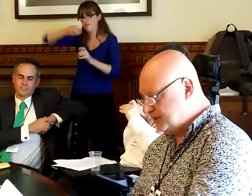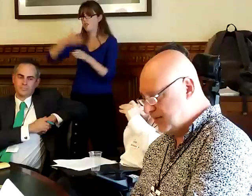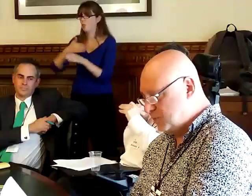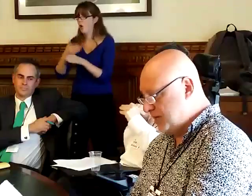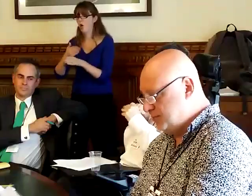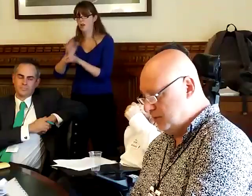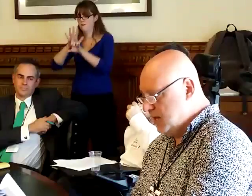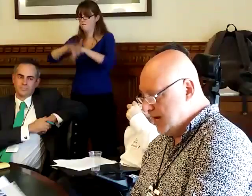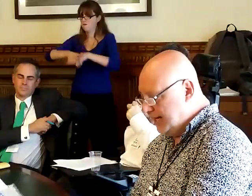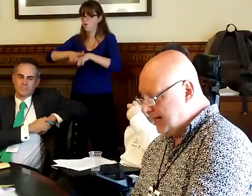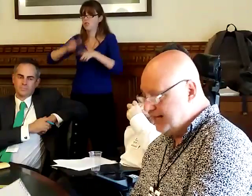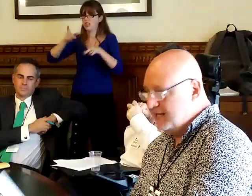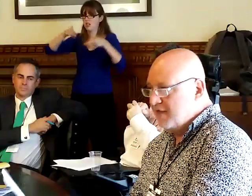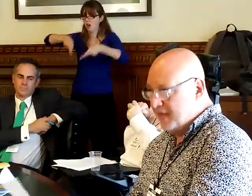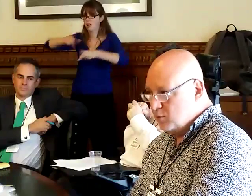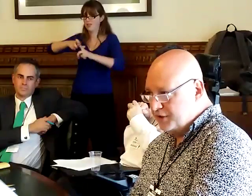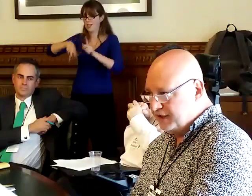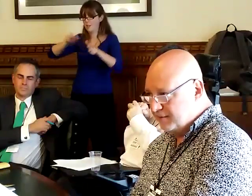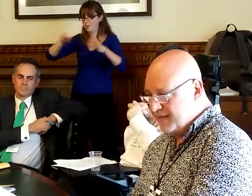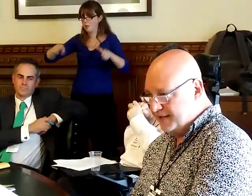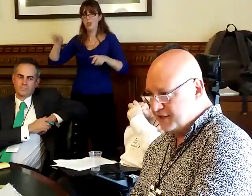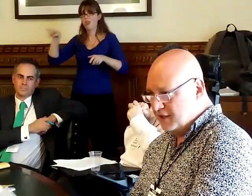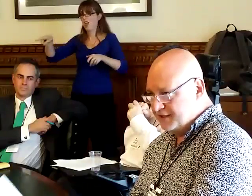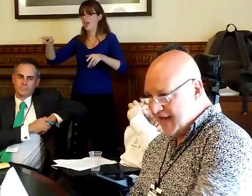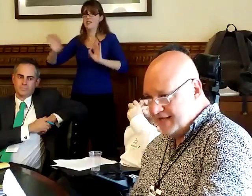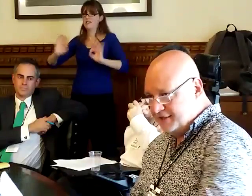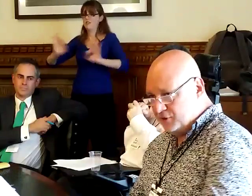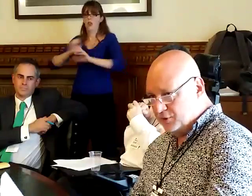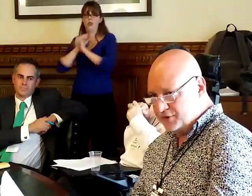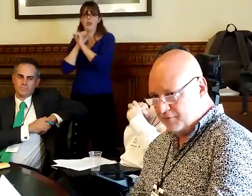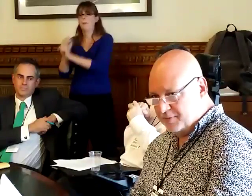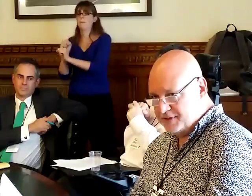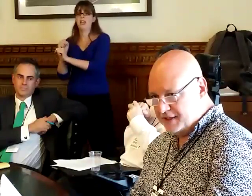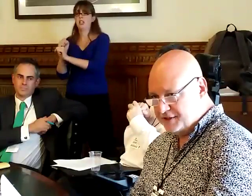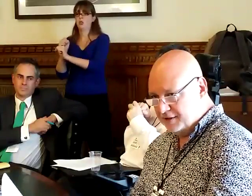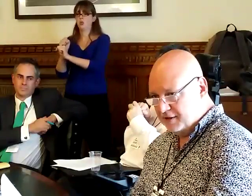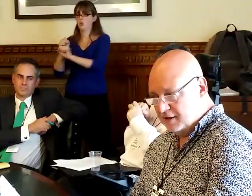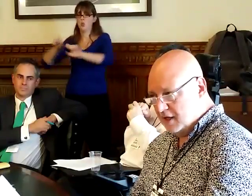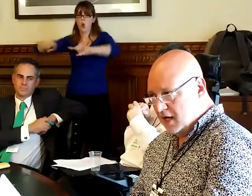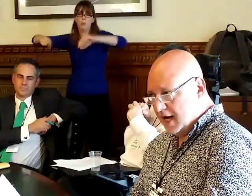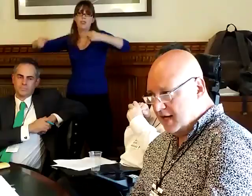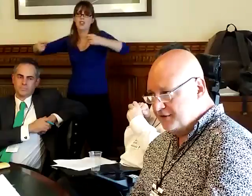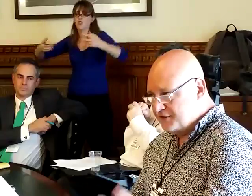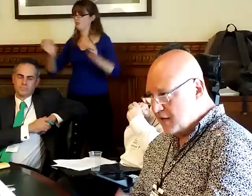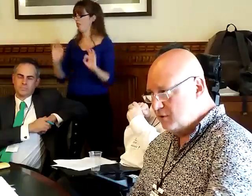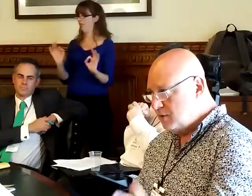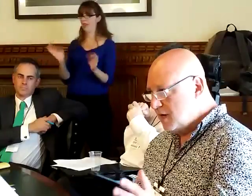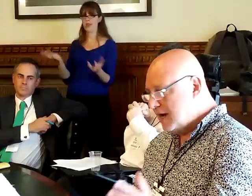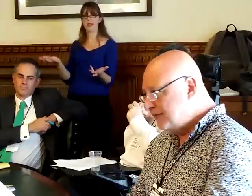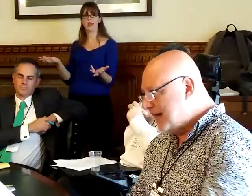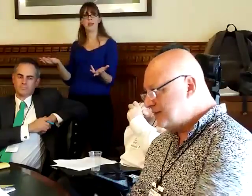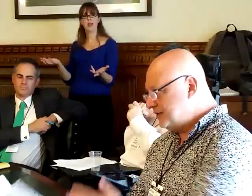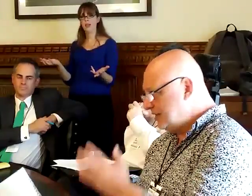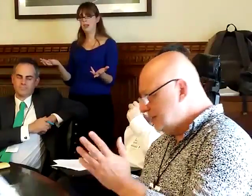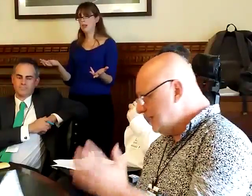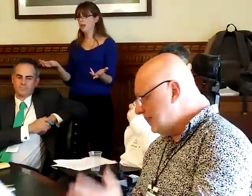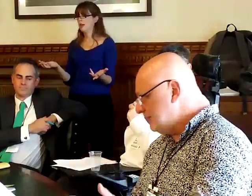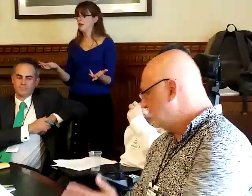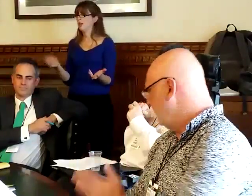these cuts on disabled people, again, they wouldn't commit to any sorts of opposition. And so,